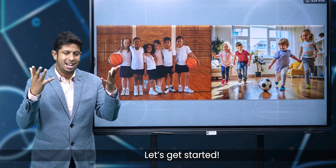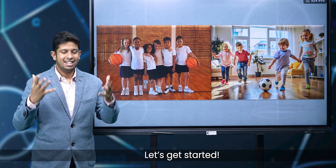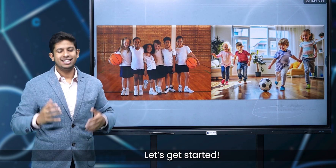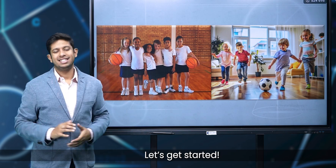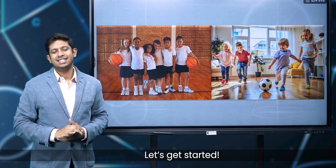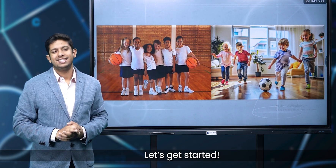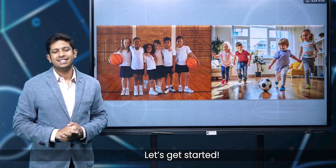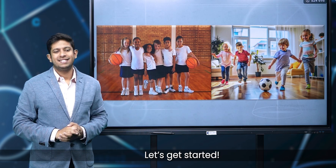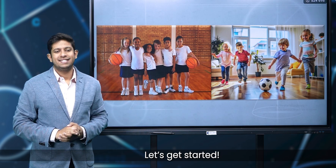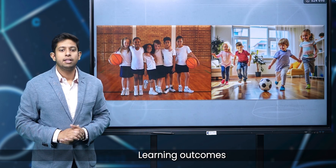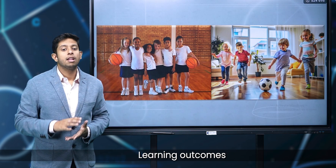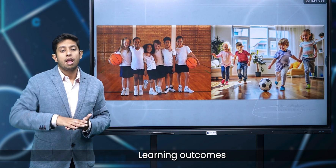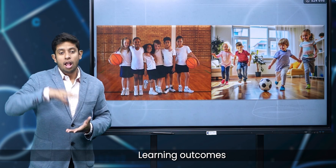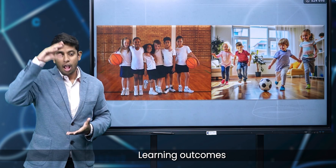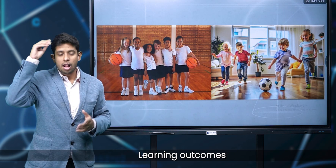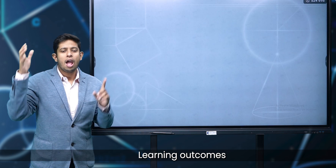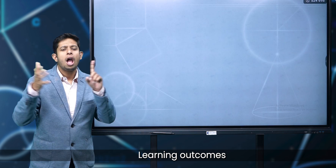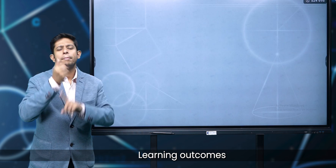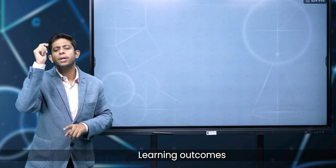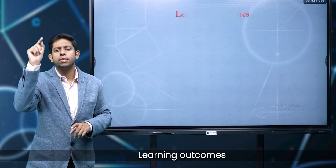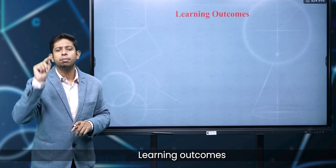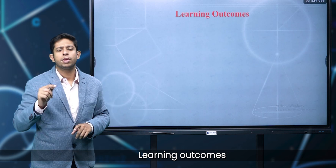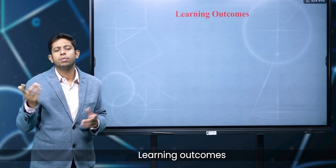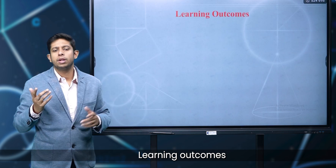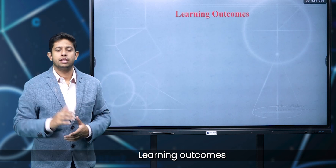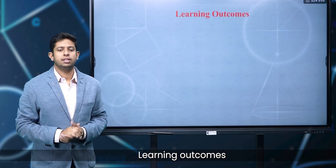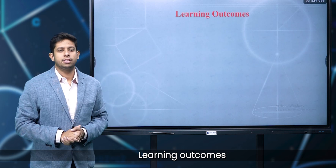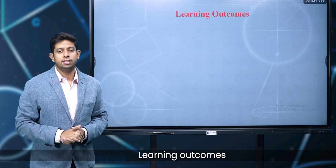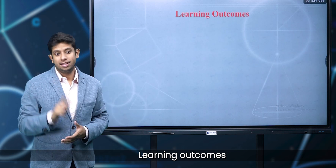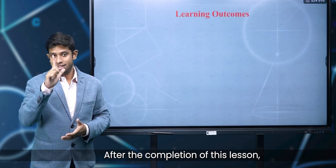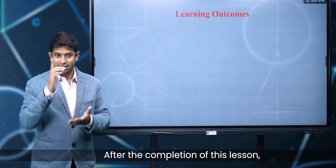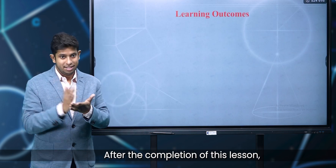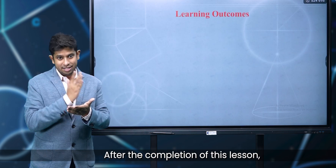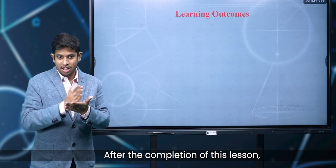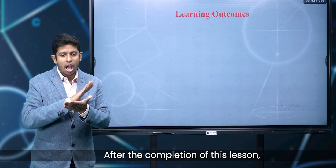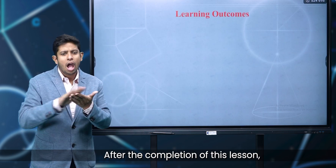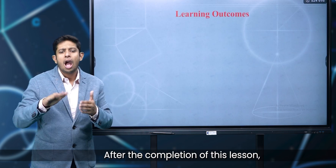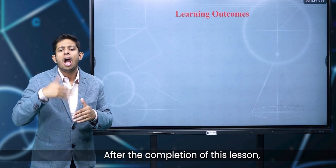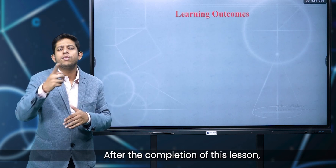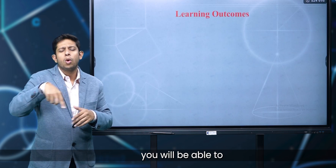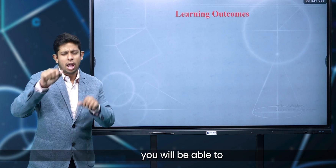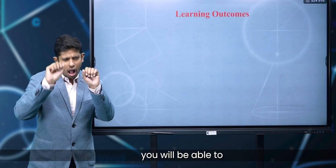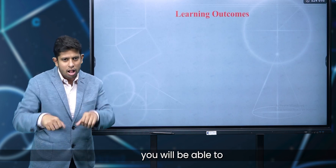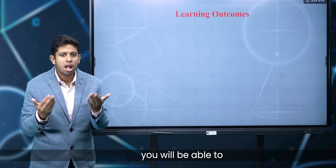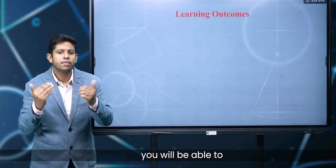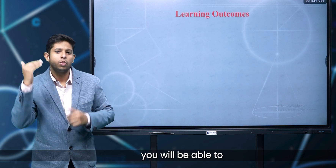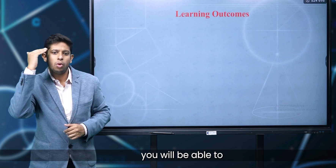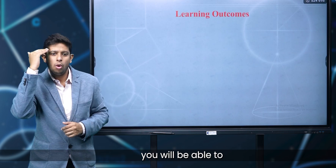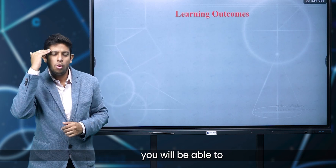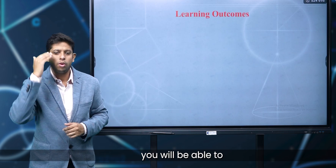Let's get started. Learning outcomes. After the completion of this lesson, you will be able to